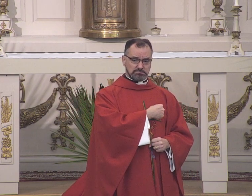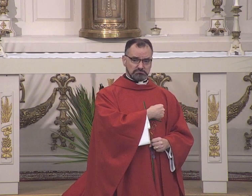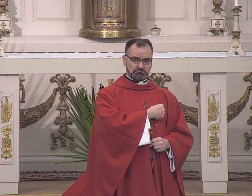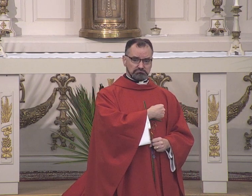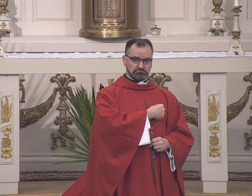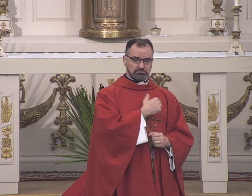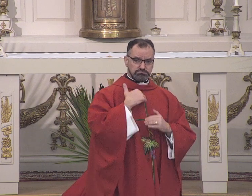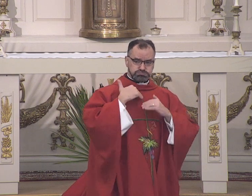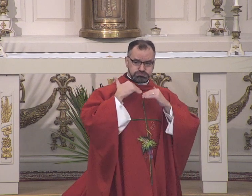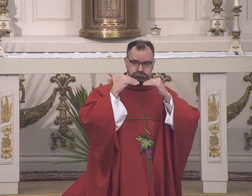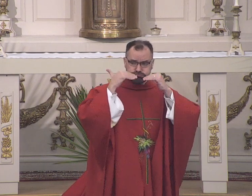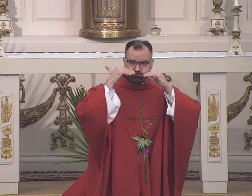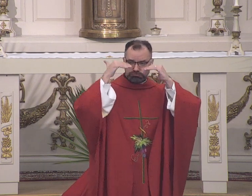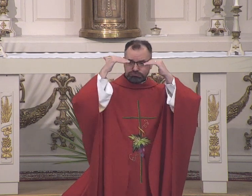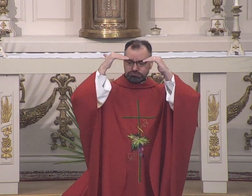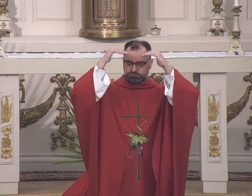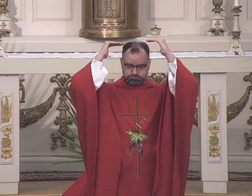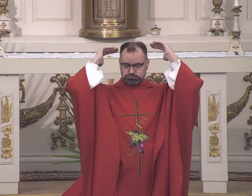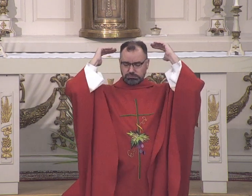all of this allowed us,